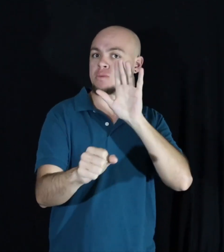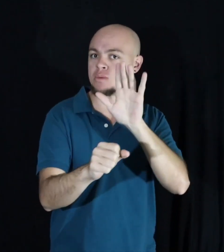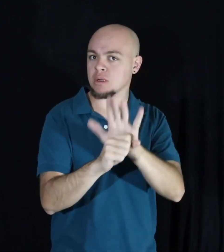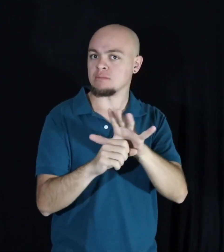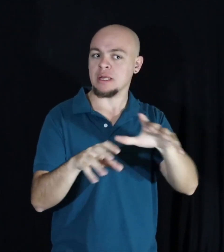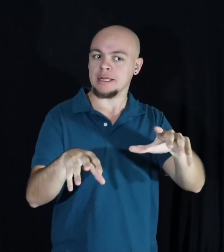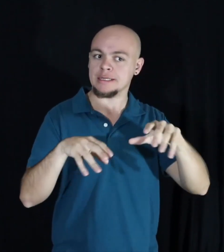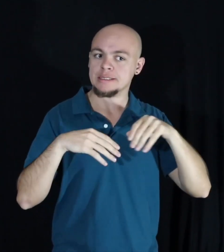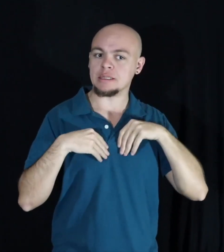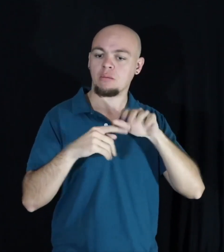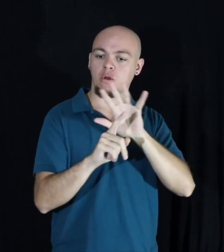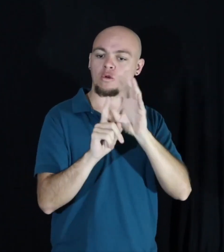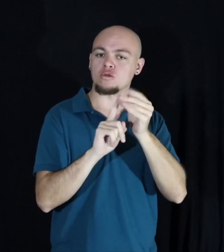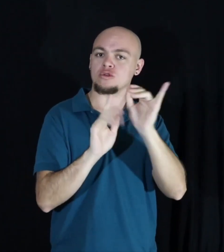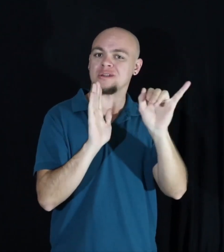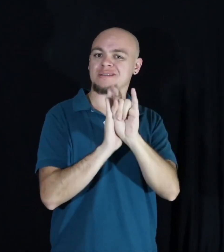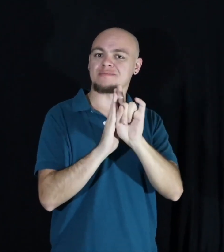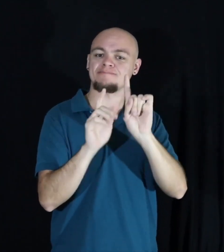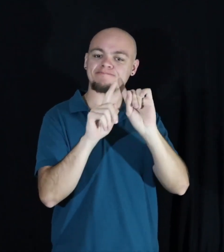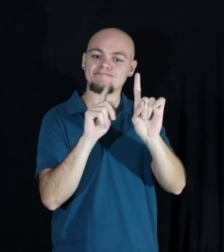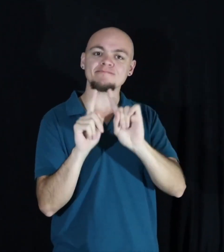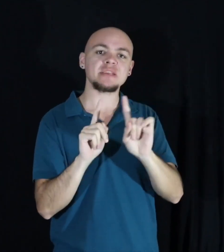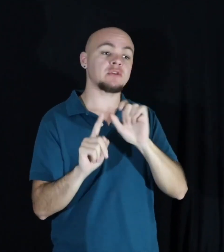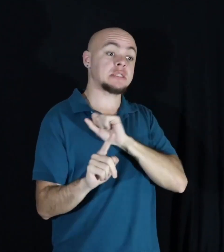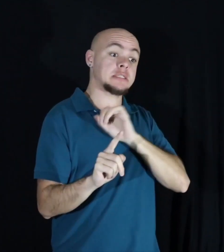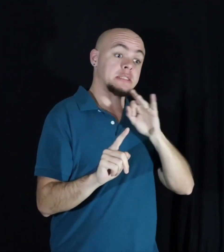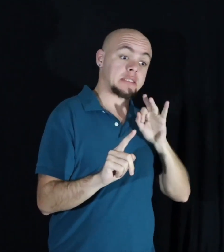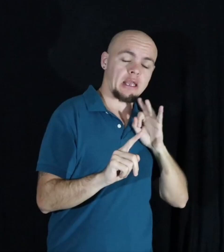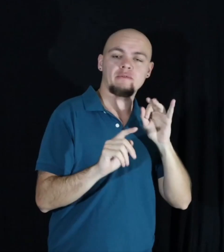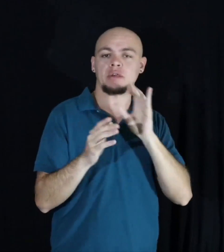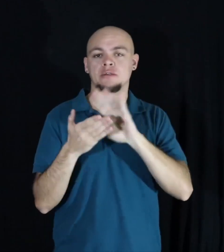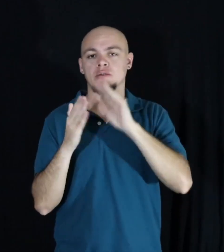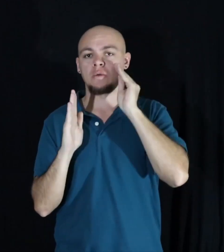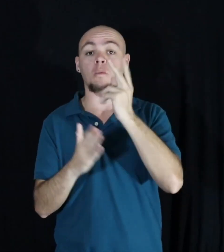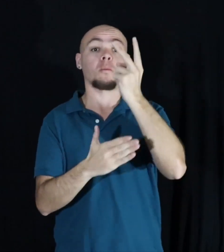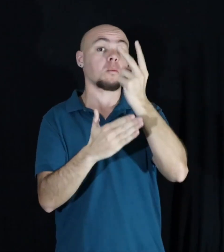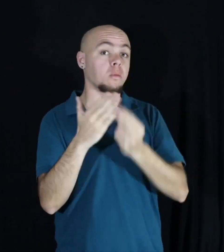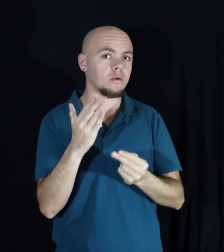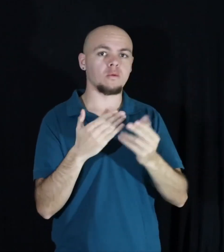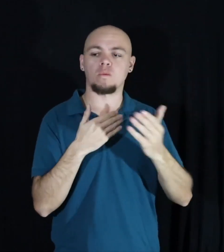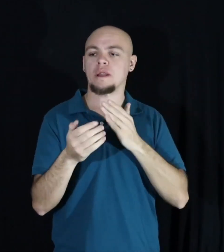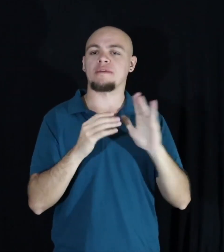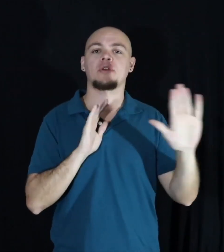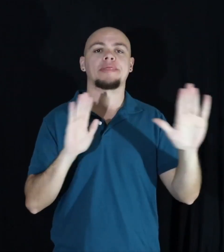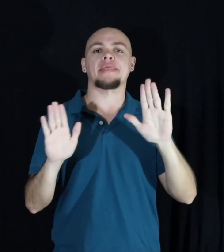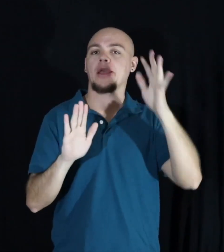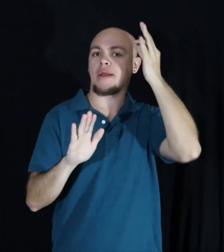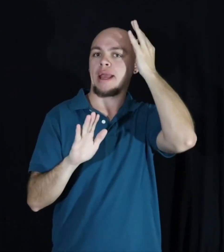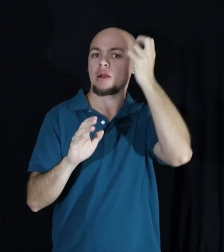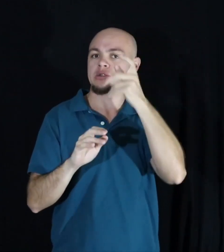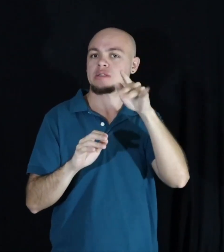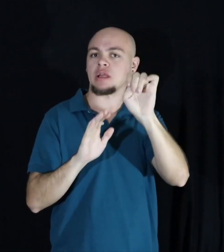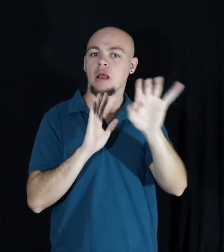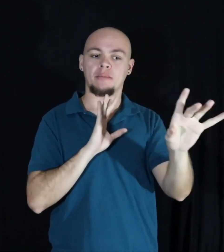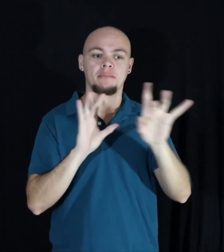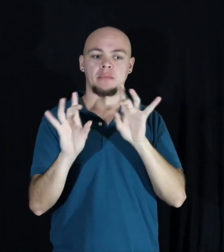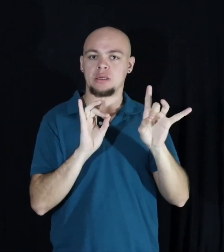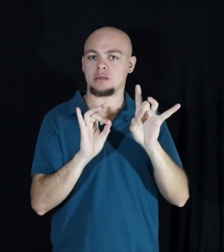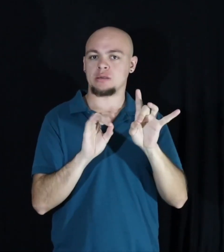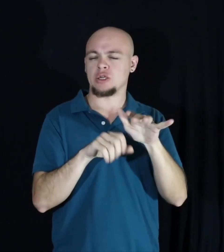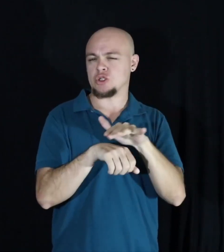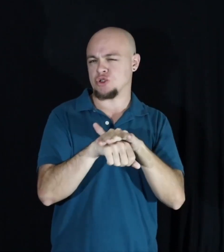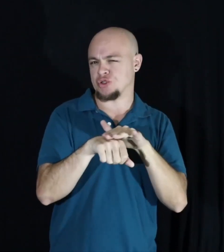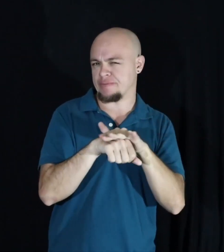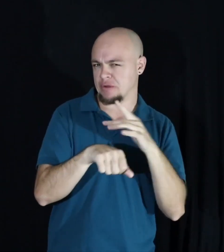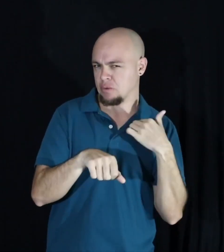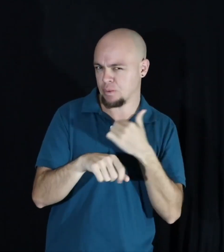welcome the cultural identities of their staff and or students, reflected in whatever hairstyle they choose. But this merely touches the surface of what we